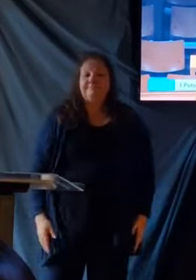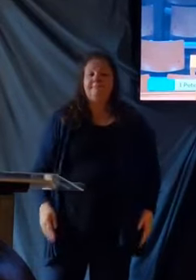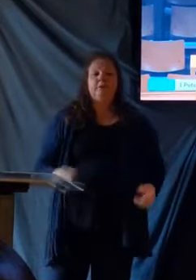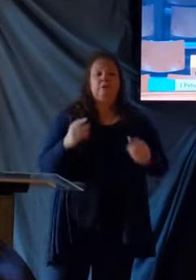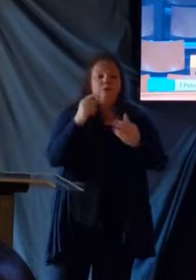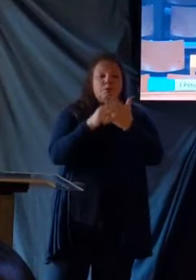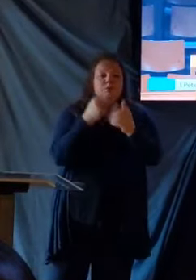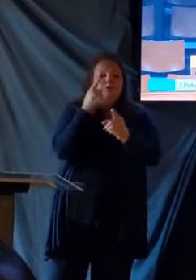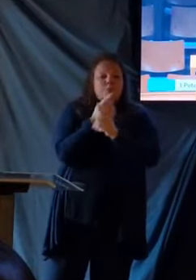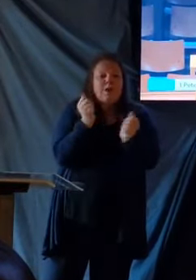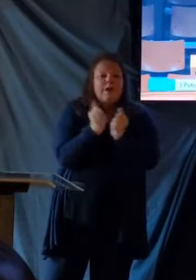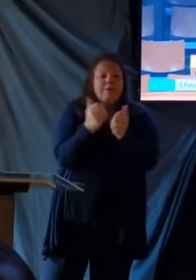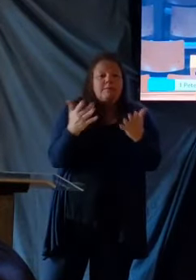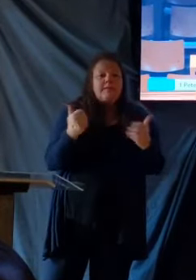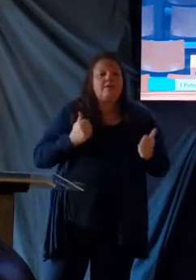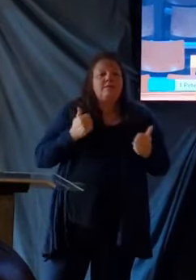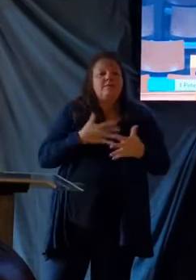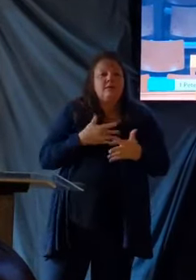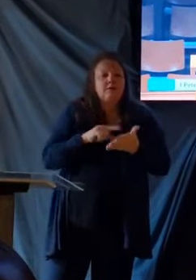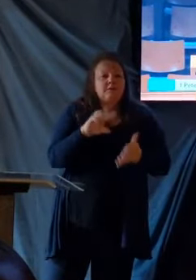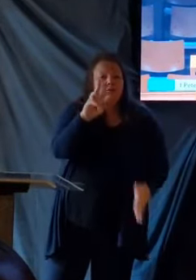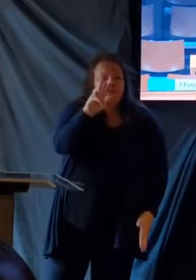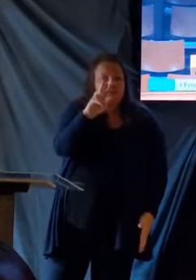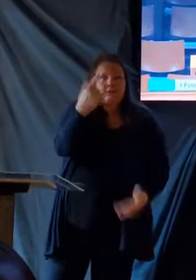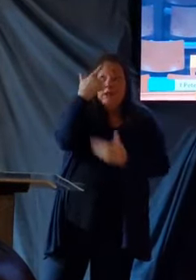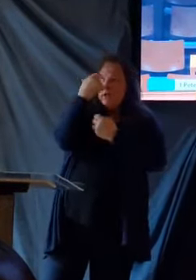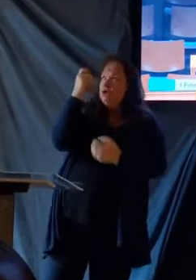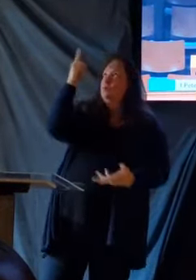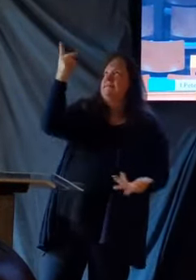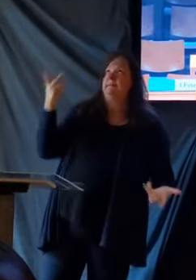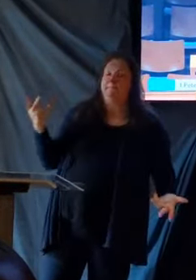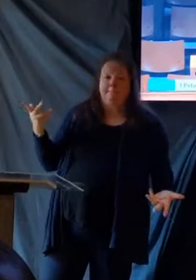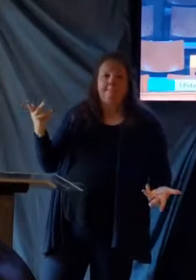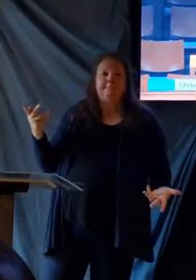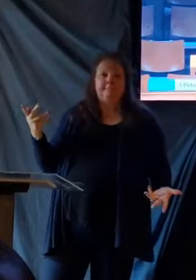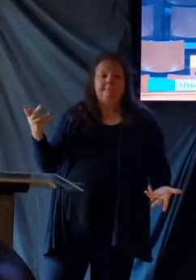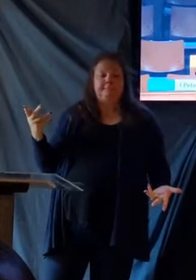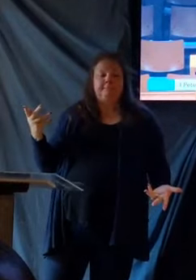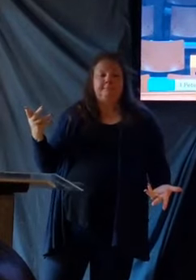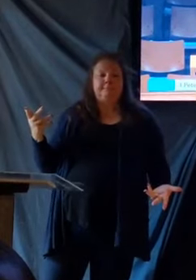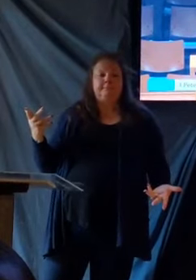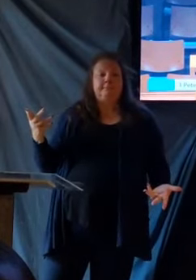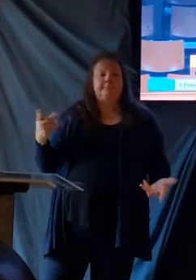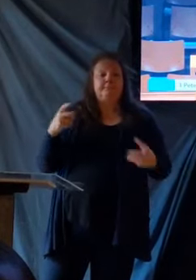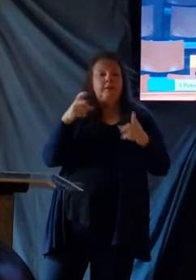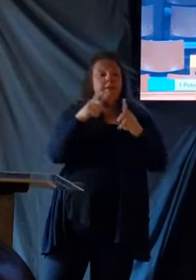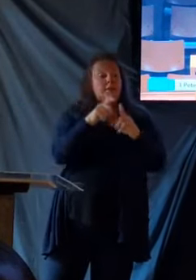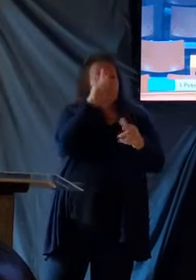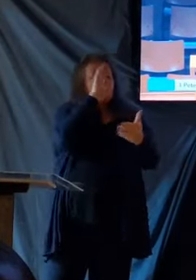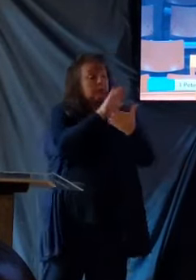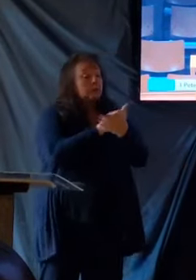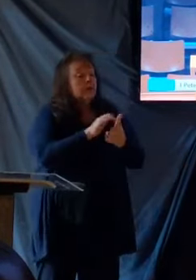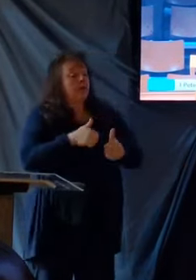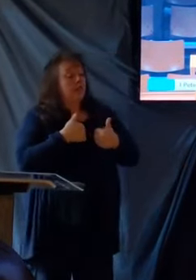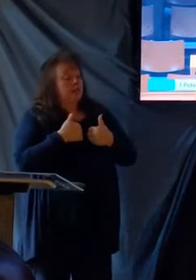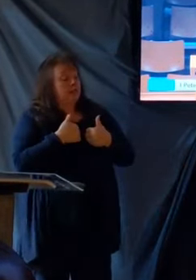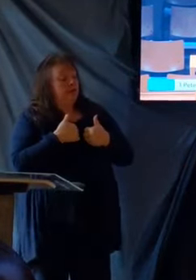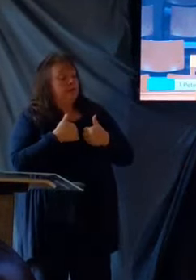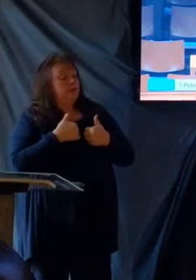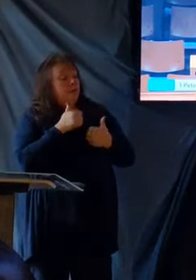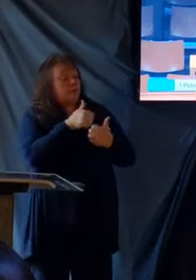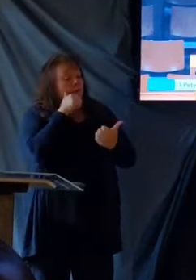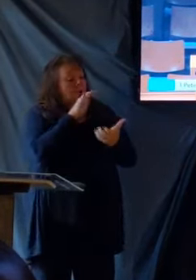Do what is right without fear. Verse 6, you trust the Lord. And then there's a word to husbands. Live with your wives in an